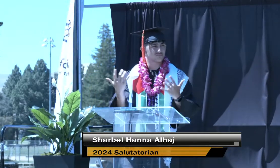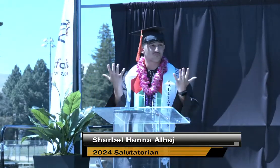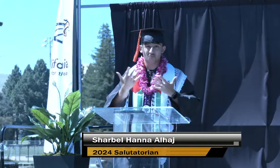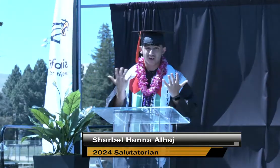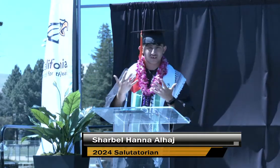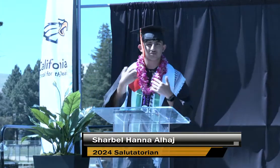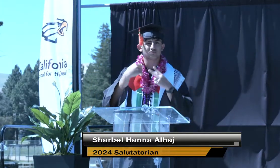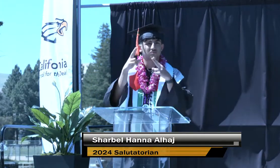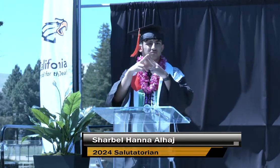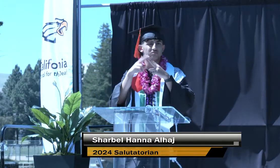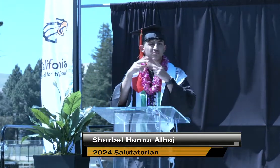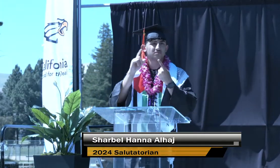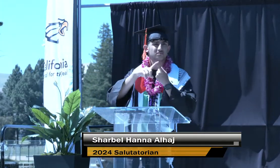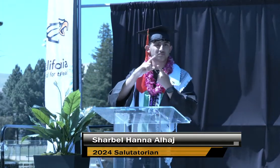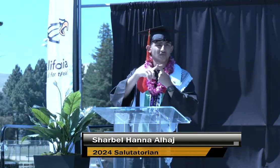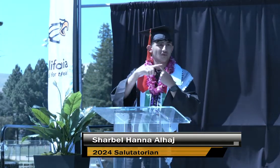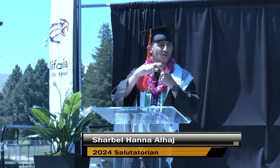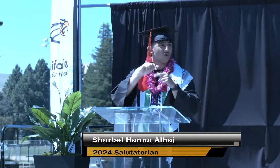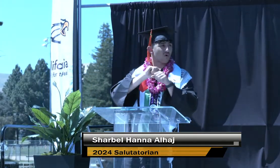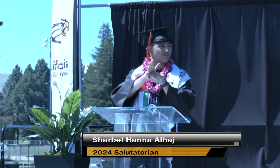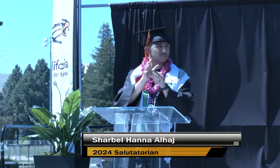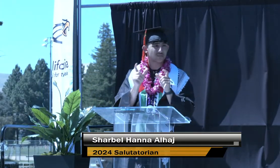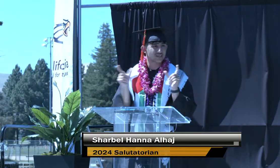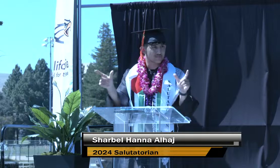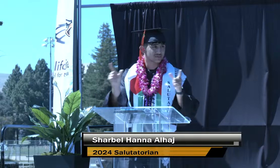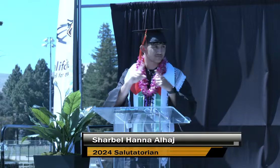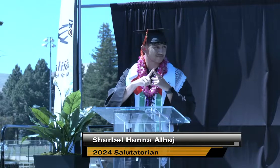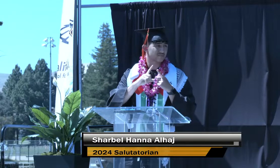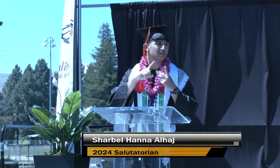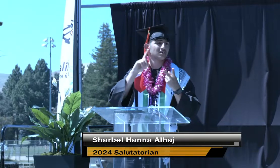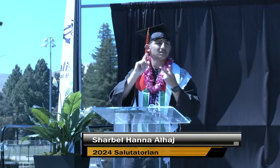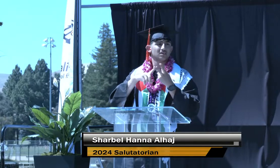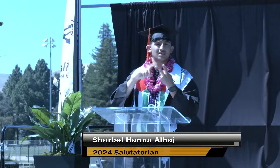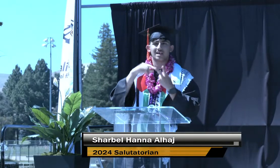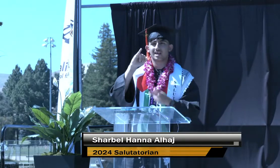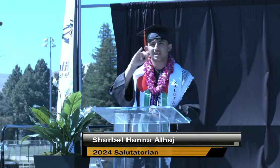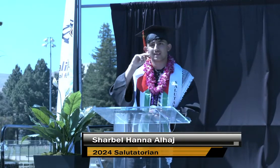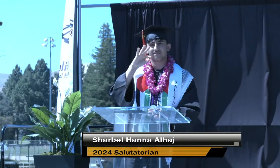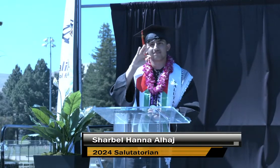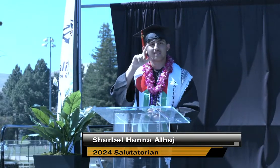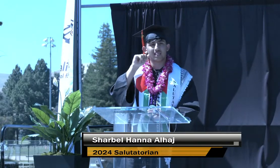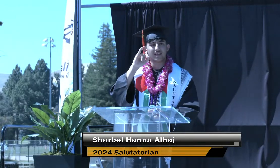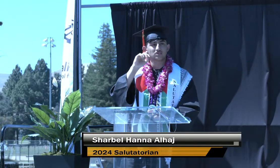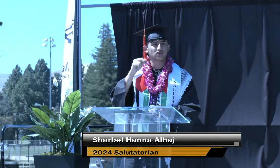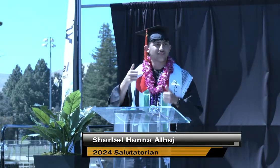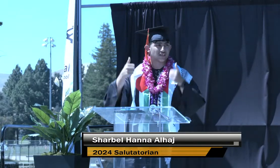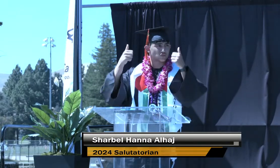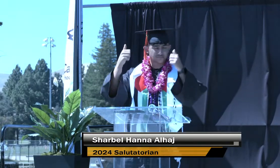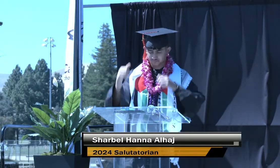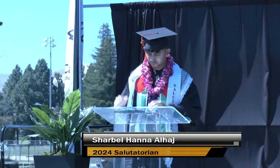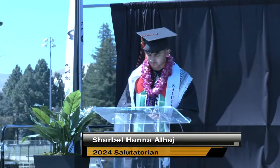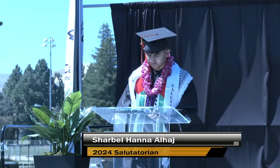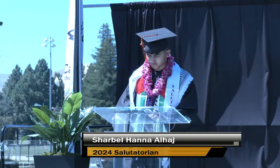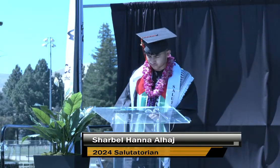From 2017 until now, we had COVID, big time. We've had inflation.